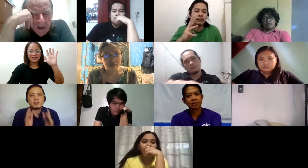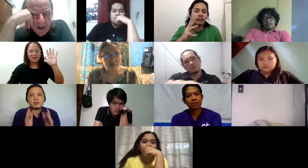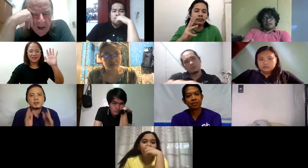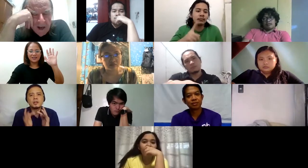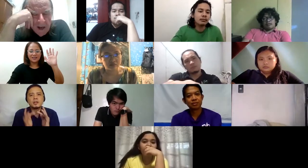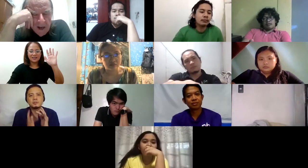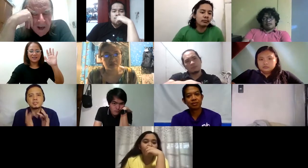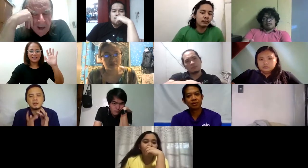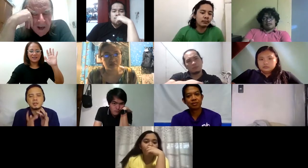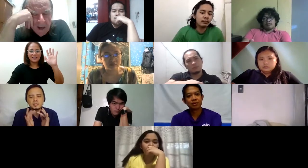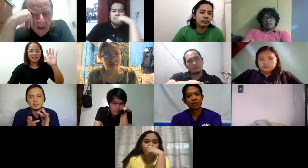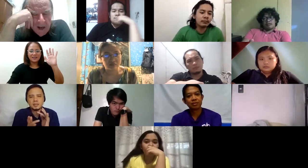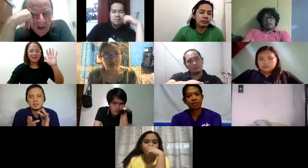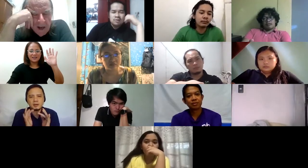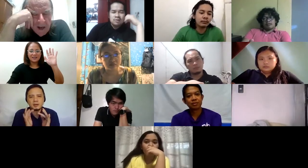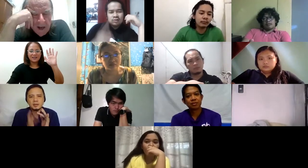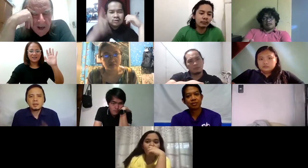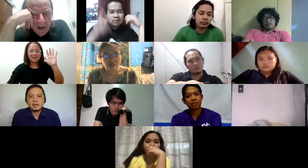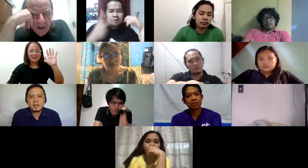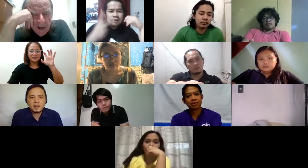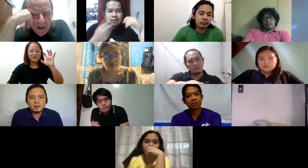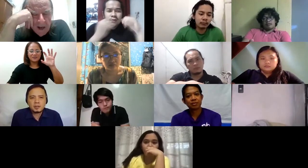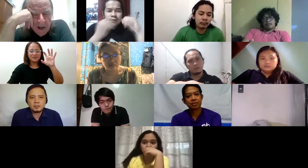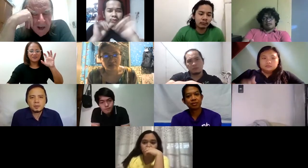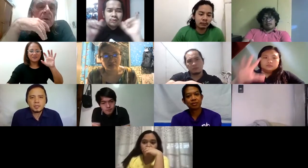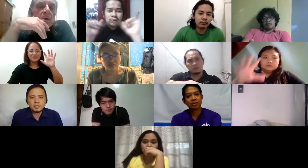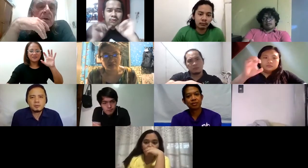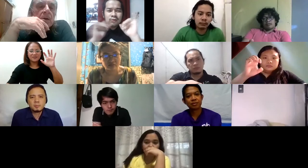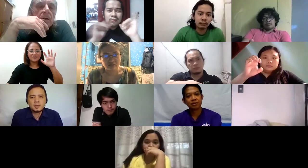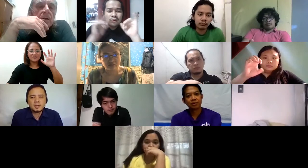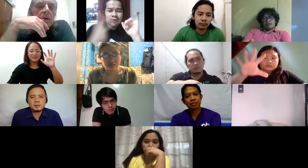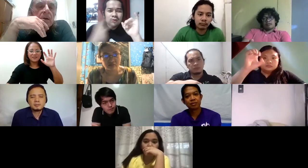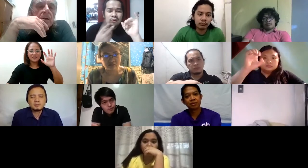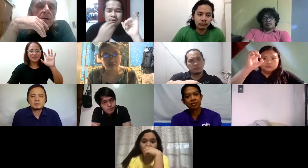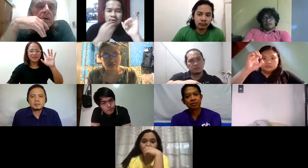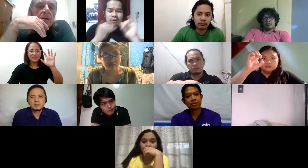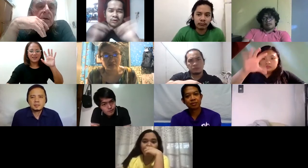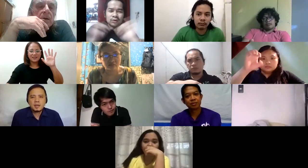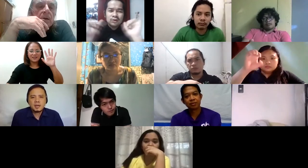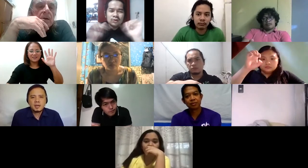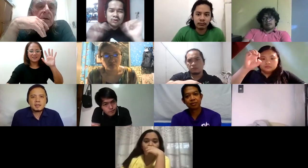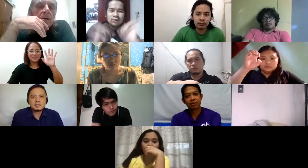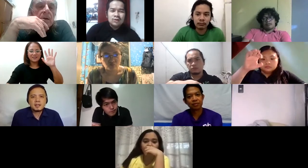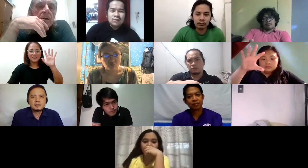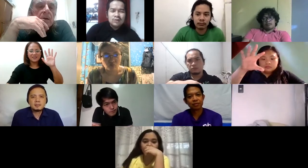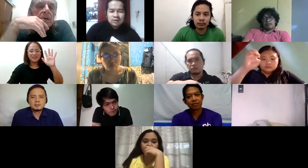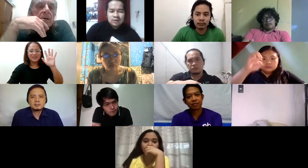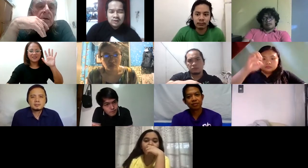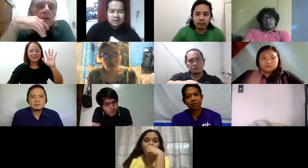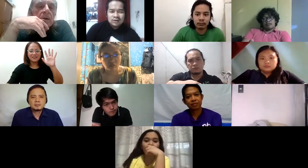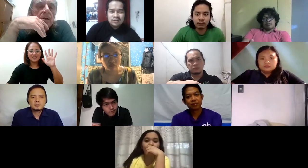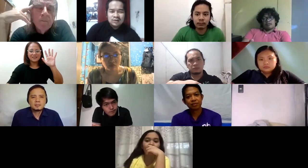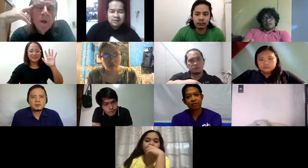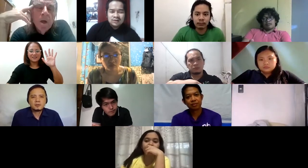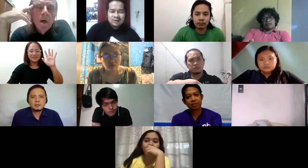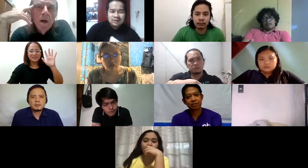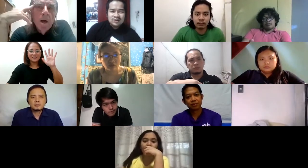is cutting out, Dr. Woody. Can you repeat again? ASL? Yeah, yeah. Go ahead.